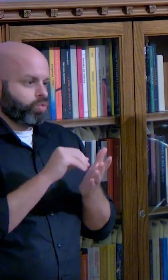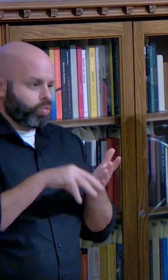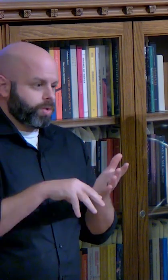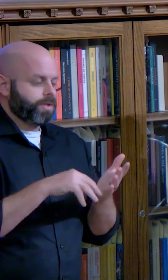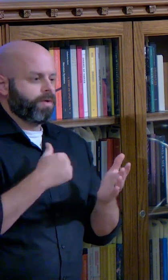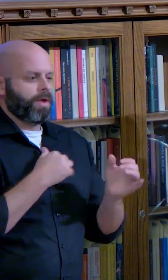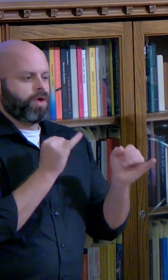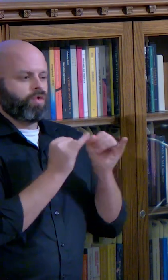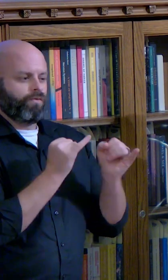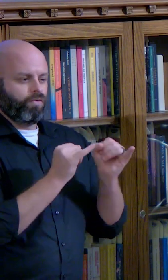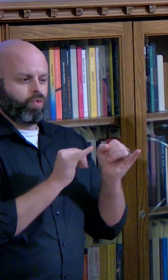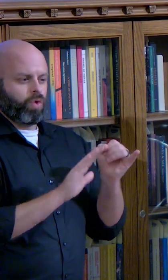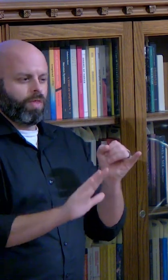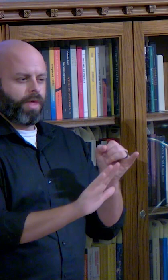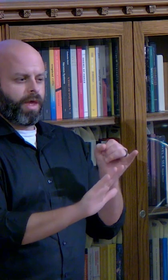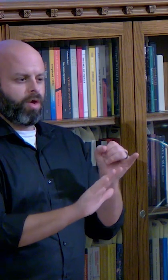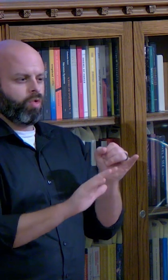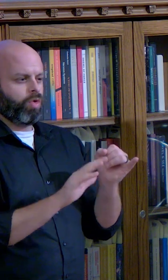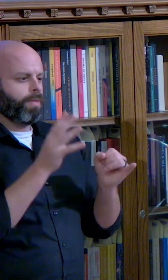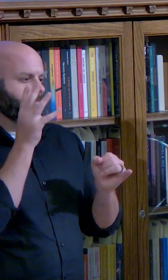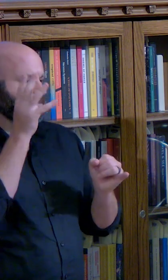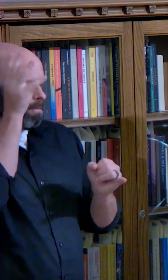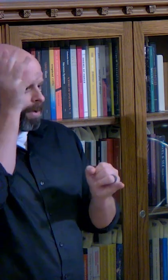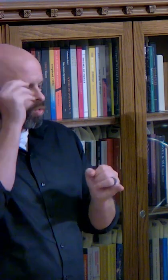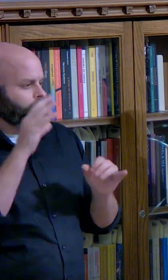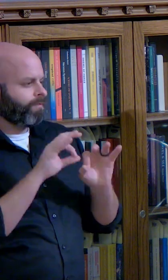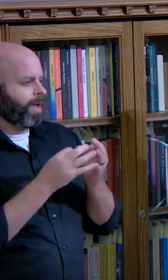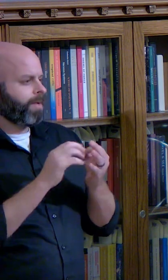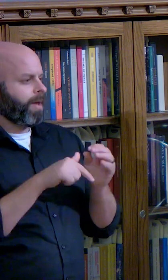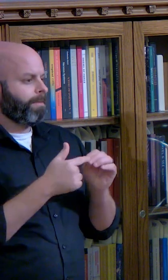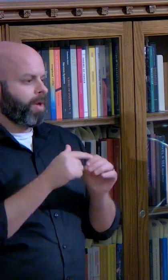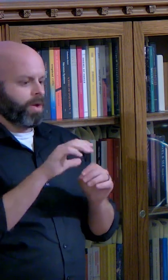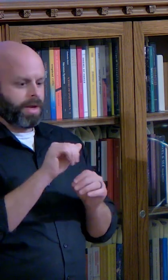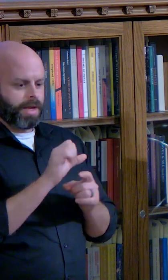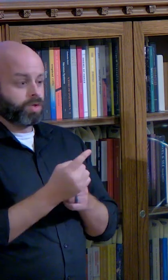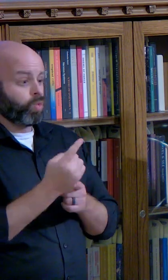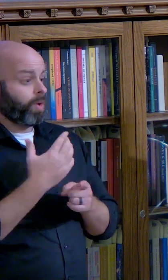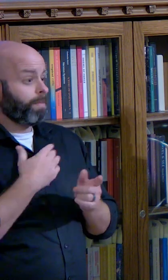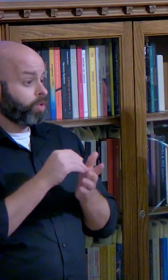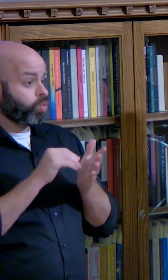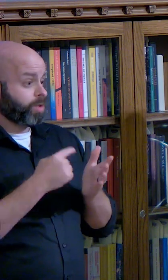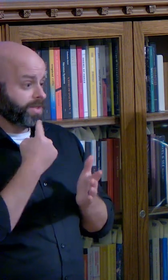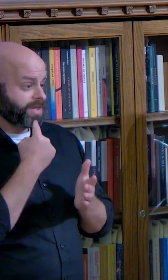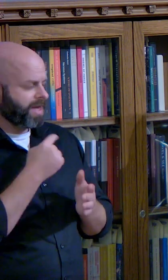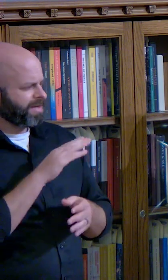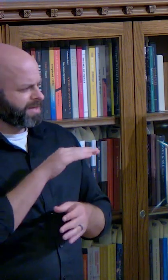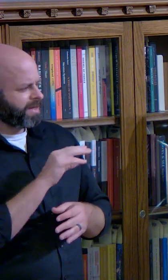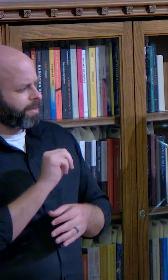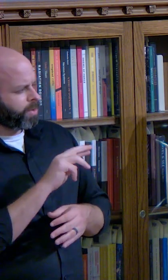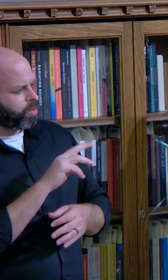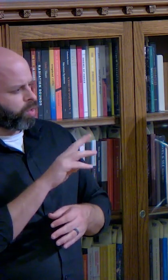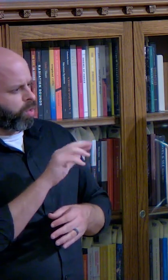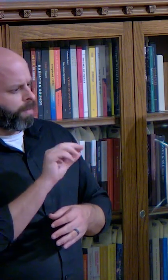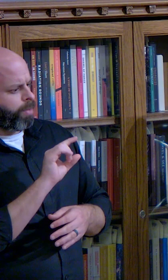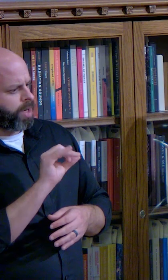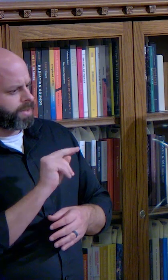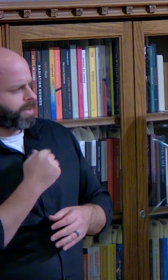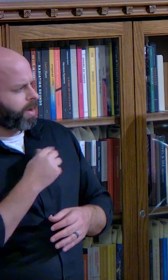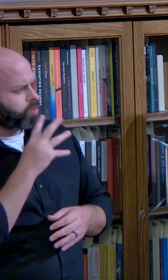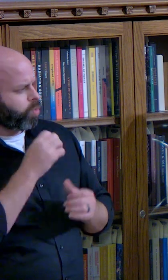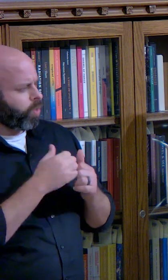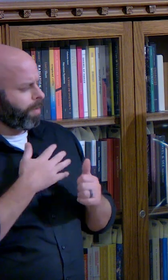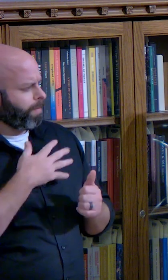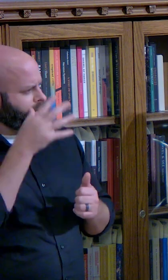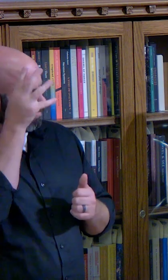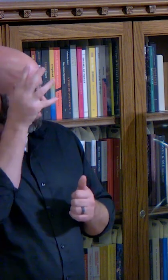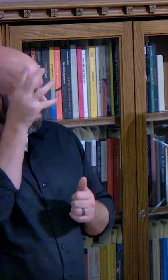interview their uh parents or family members about the case and one of my students said to me Mr braxon I spoke to my uh Dad